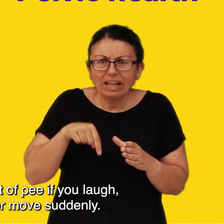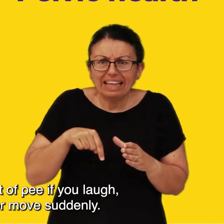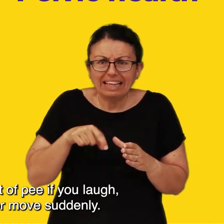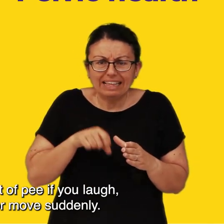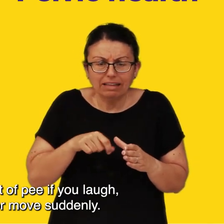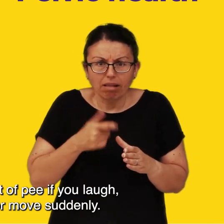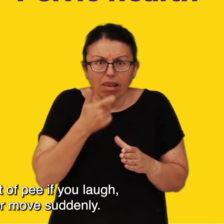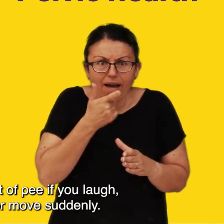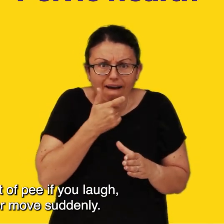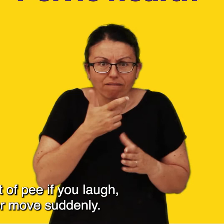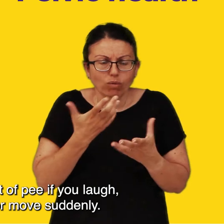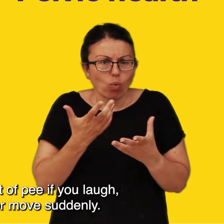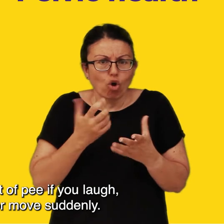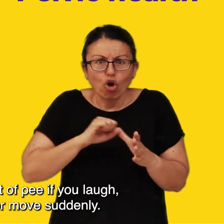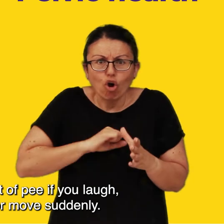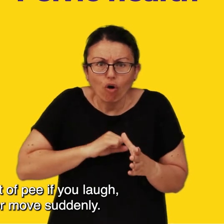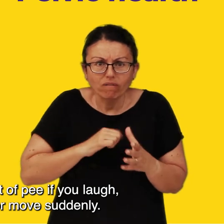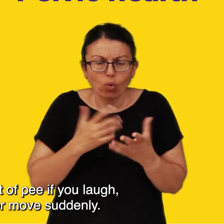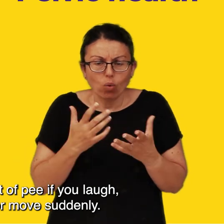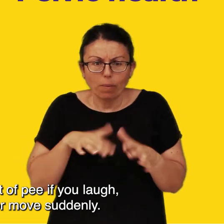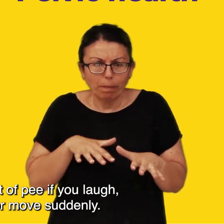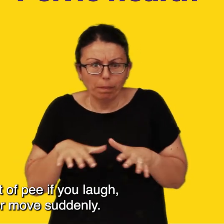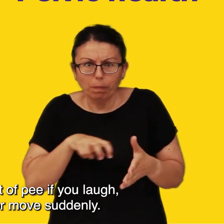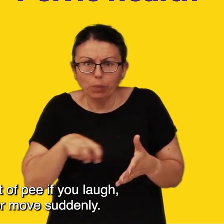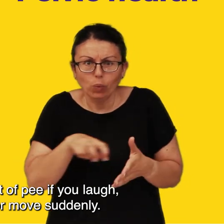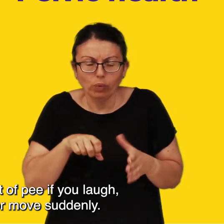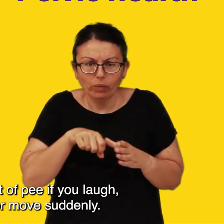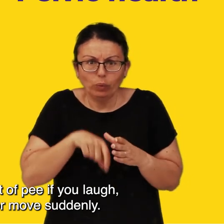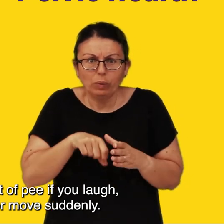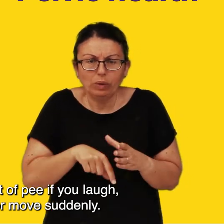pee if you laugh, cough or move suddenly.